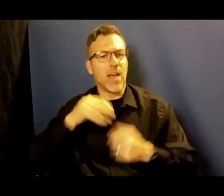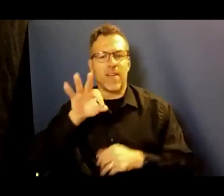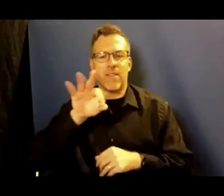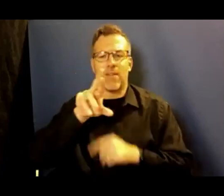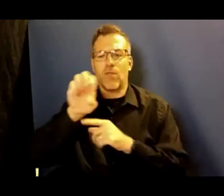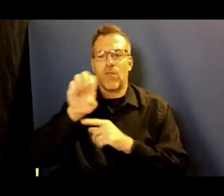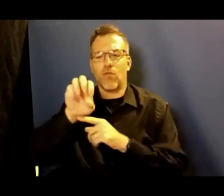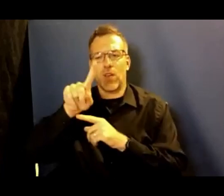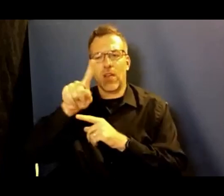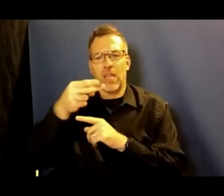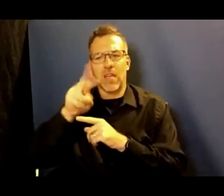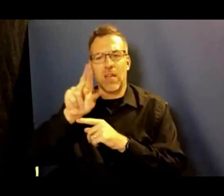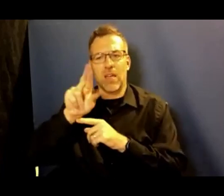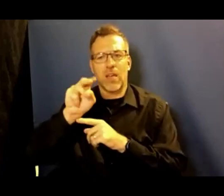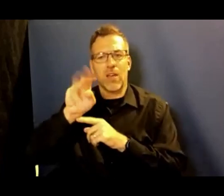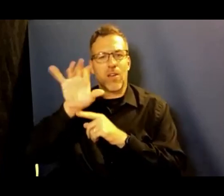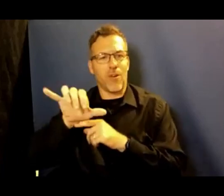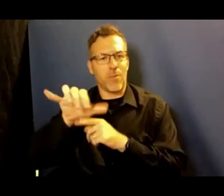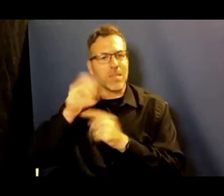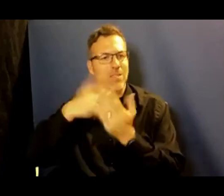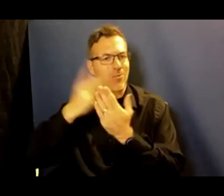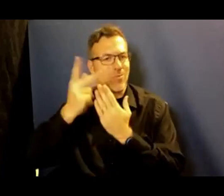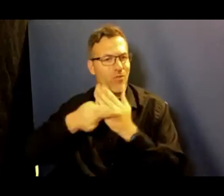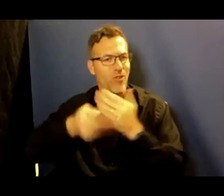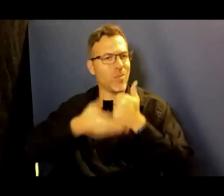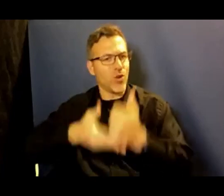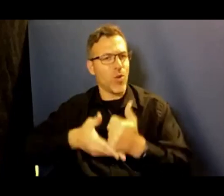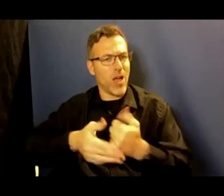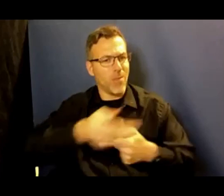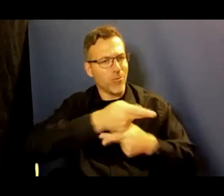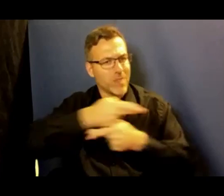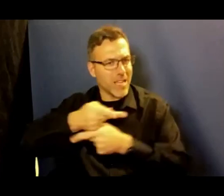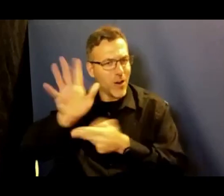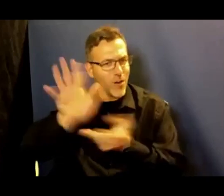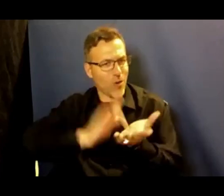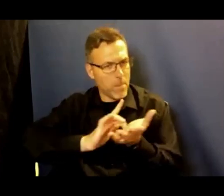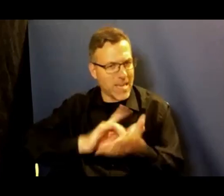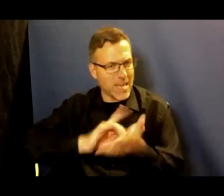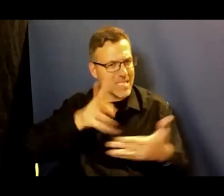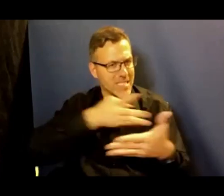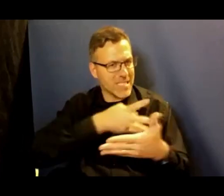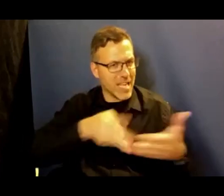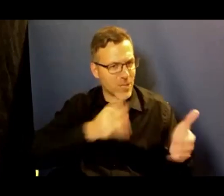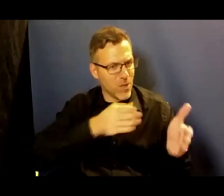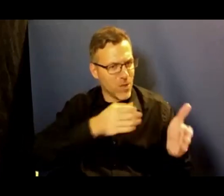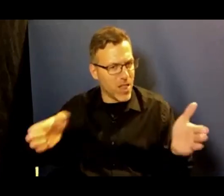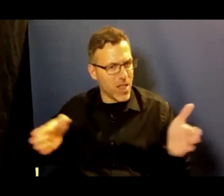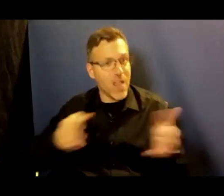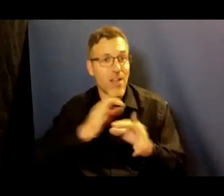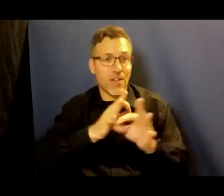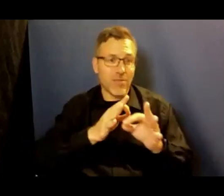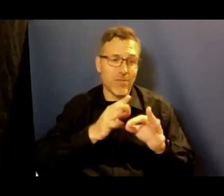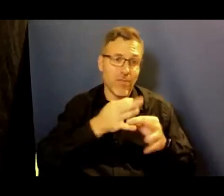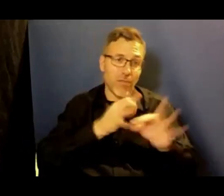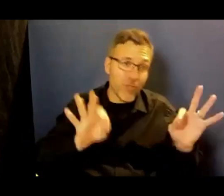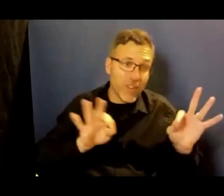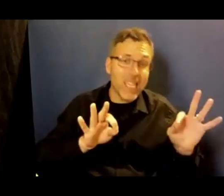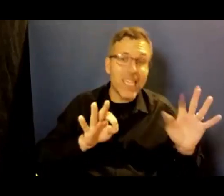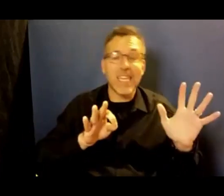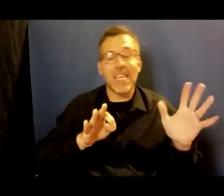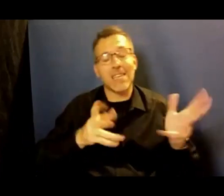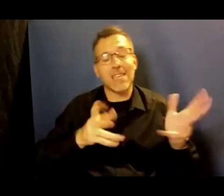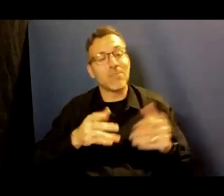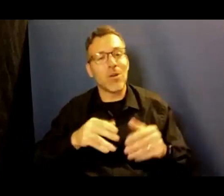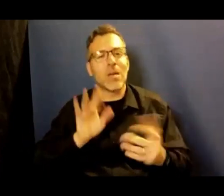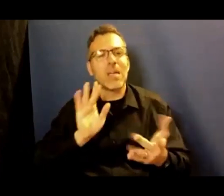your medications more successfully and easily and cost effectively. So please look on social media or contact us for more information